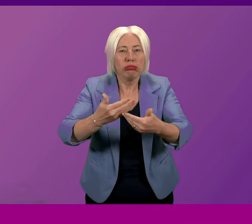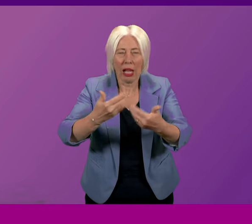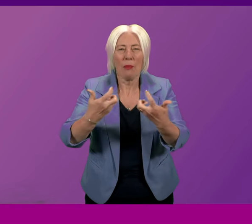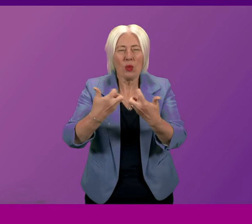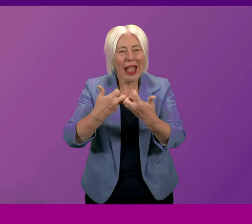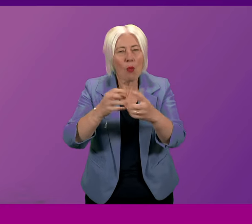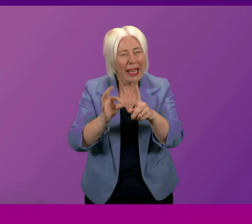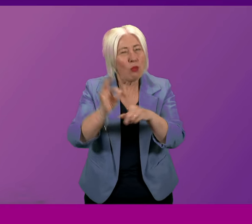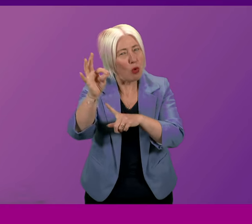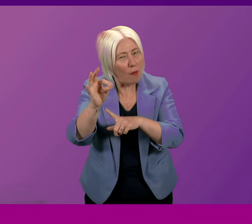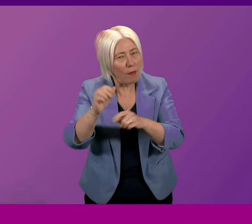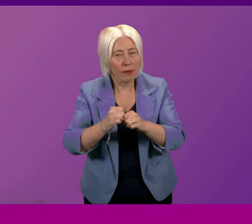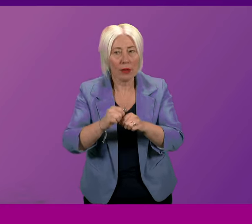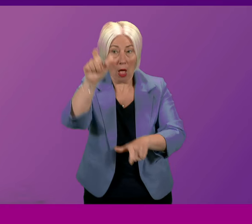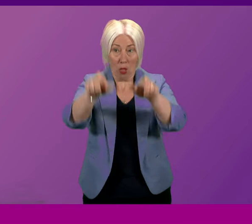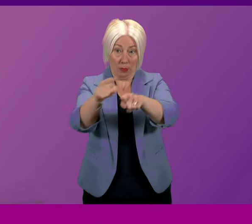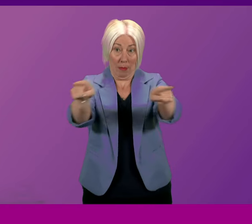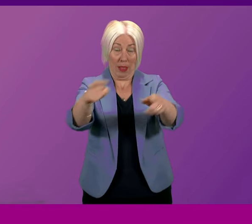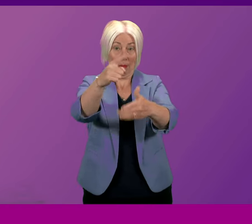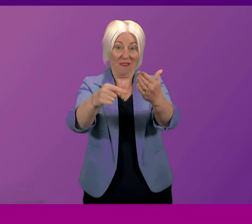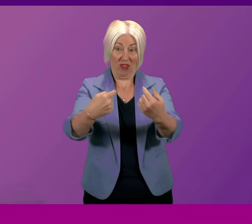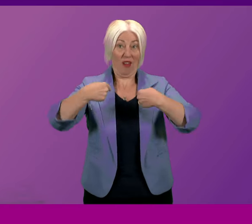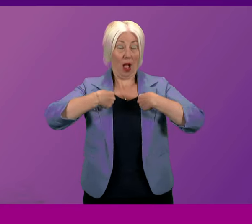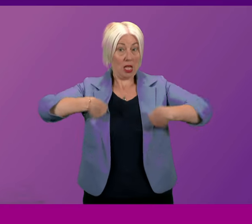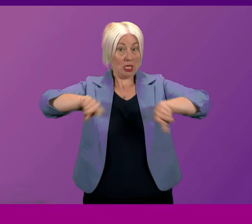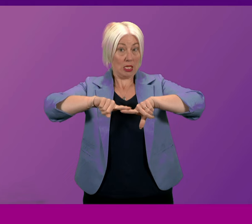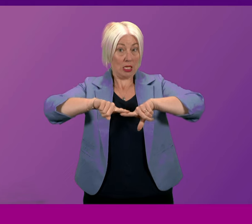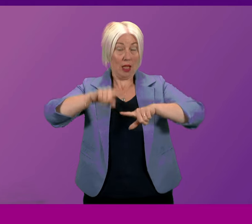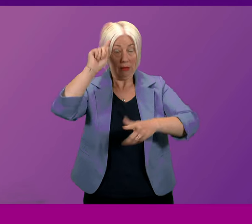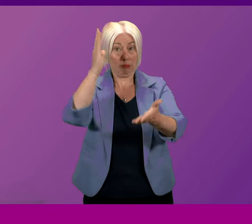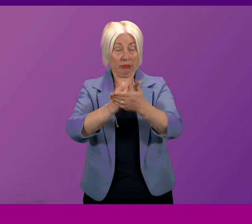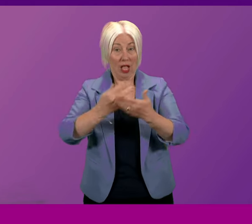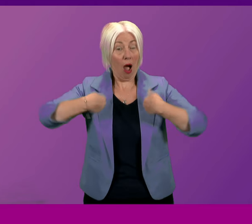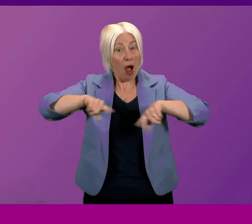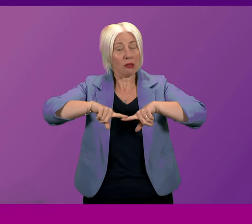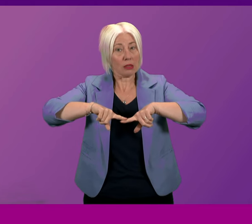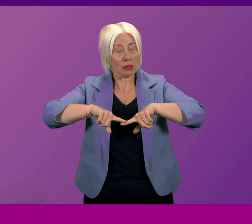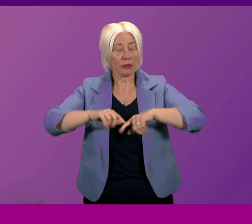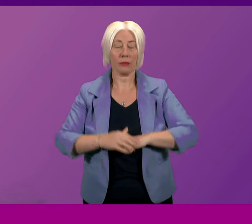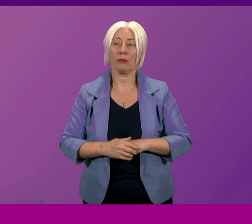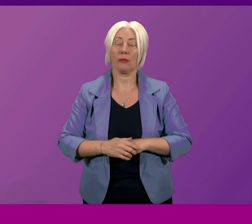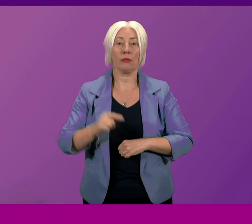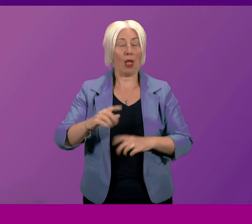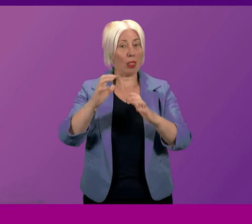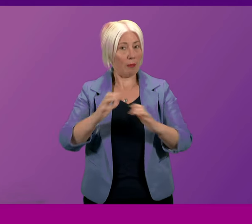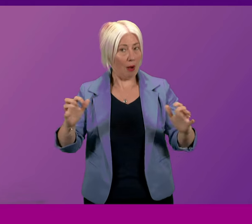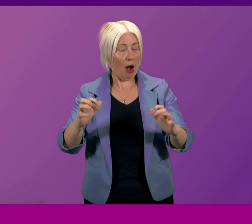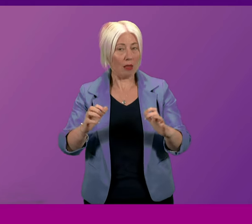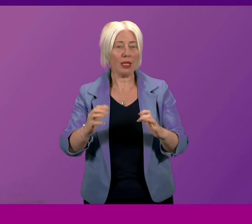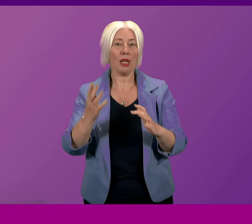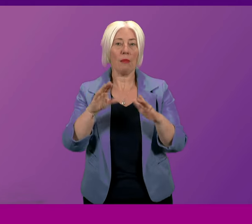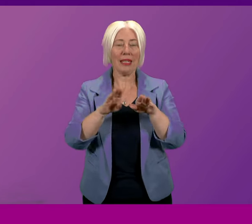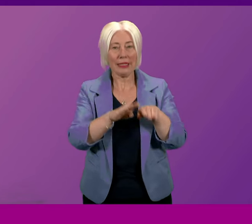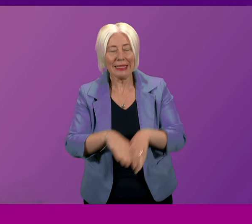better for those who have voted for us and put their faith in us. The Parliament, the result of the